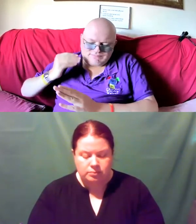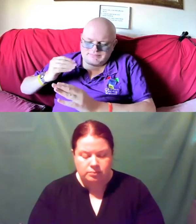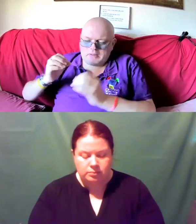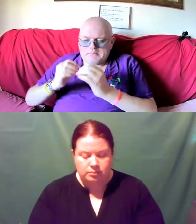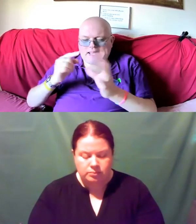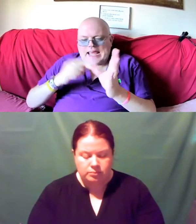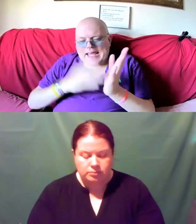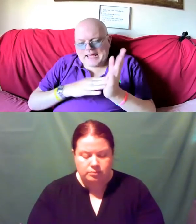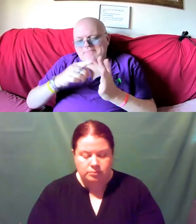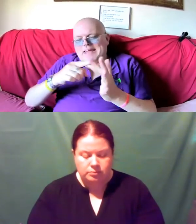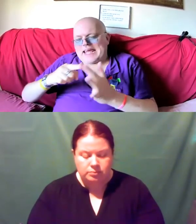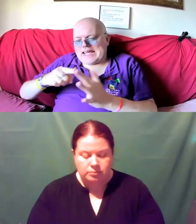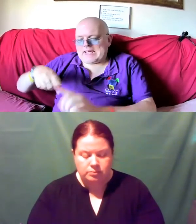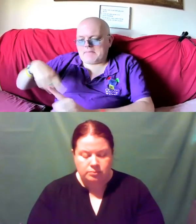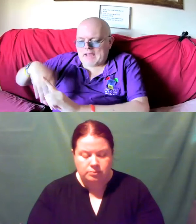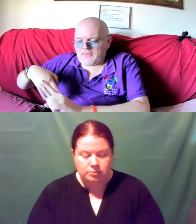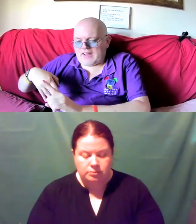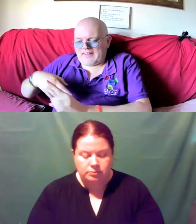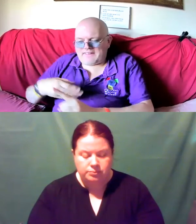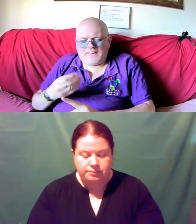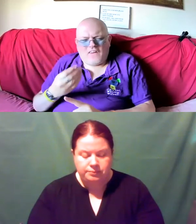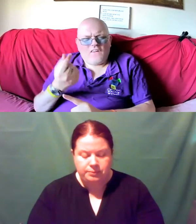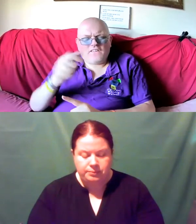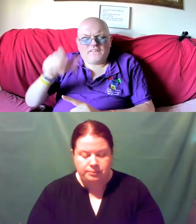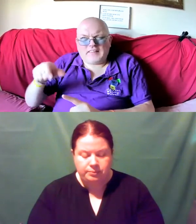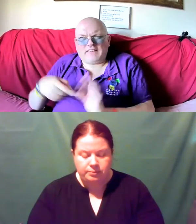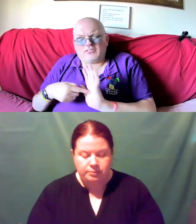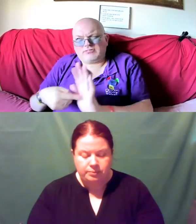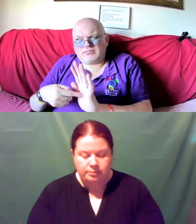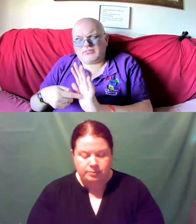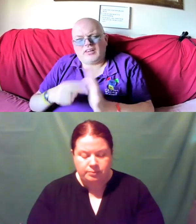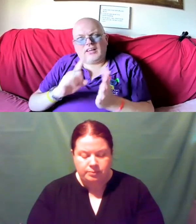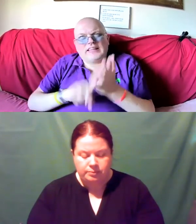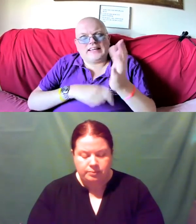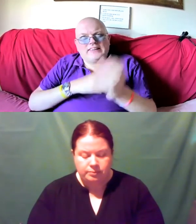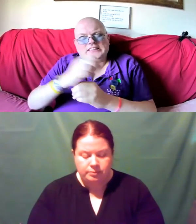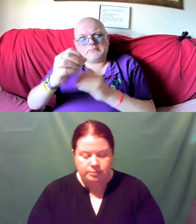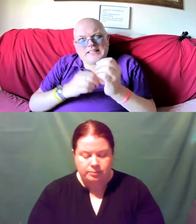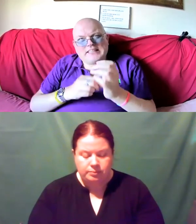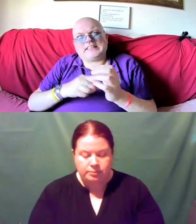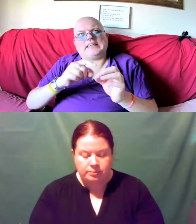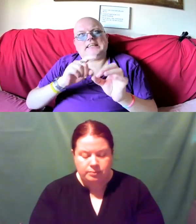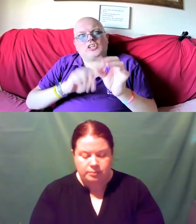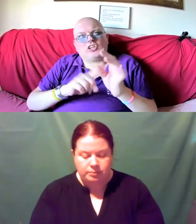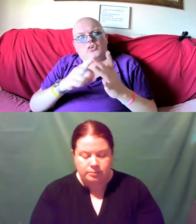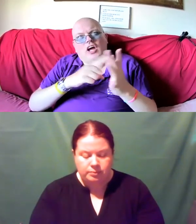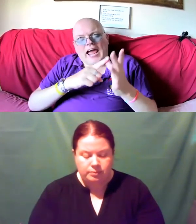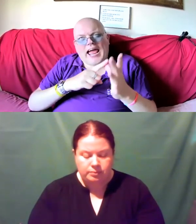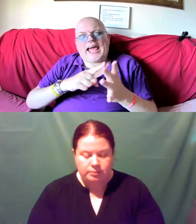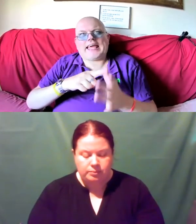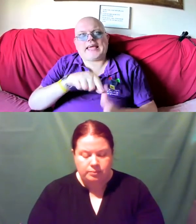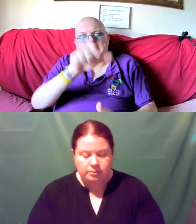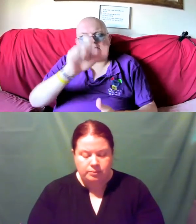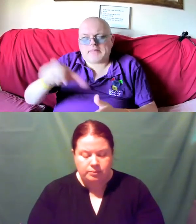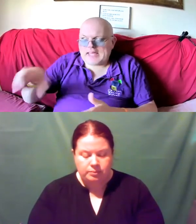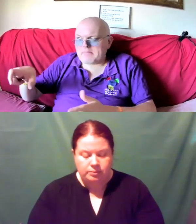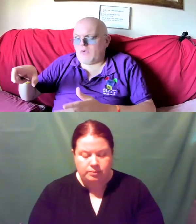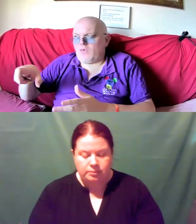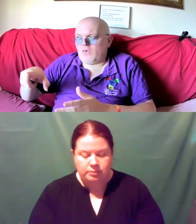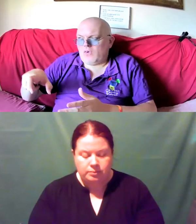you know, people who are minorities within the LGBTQIA plus community maybe are not always well represented in our community.